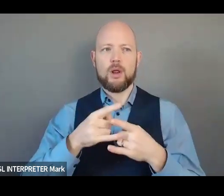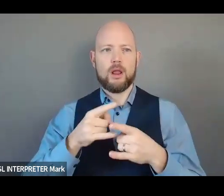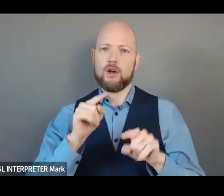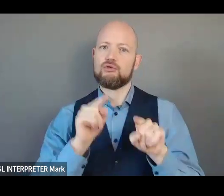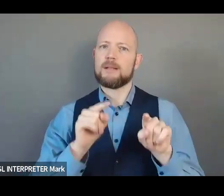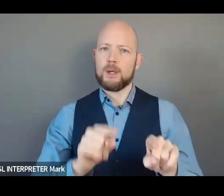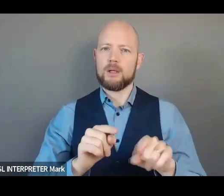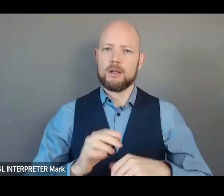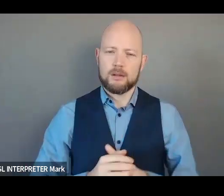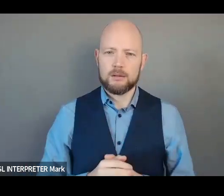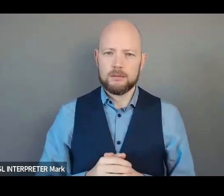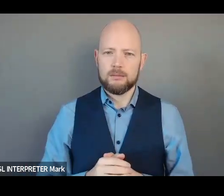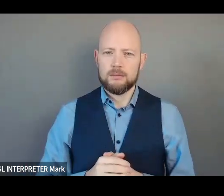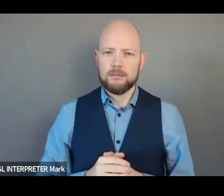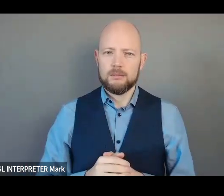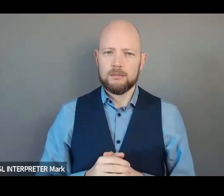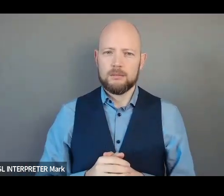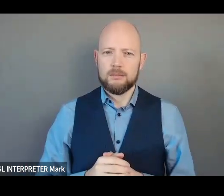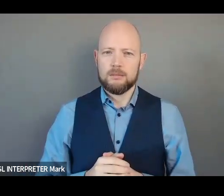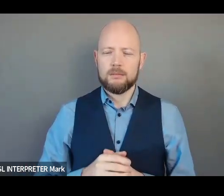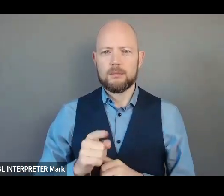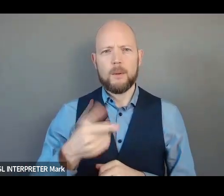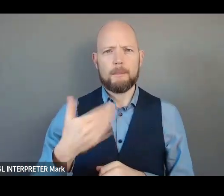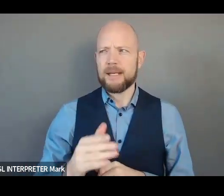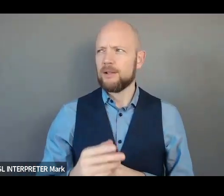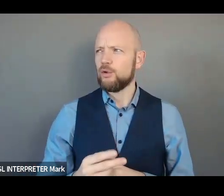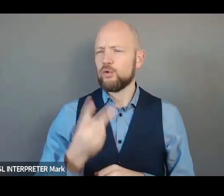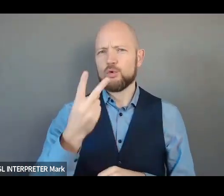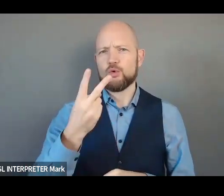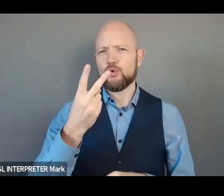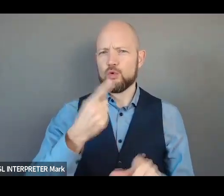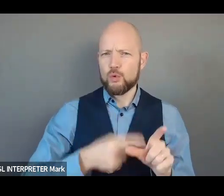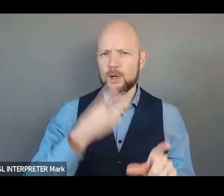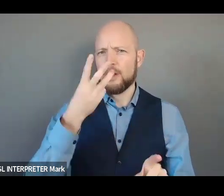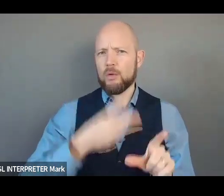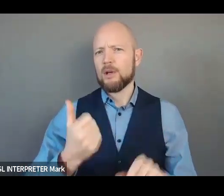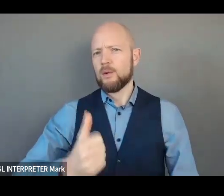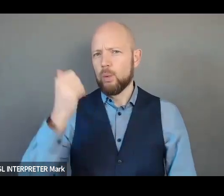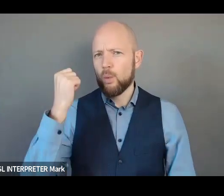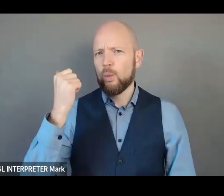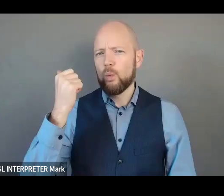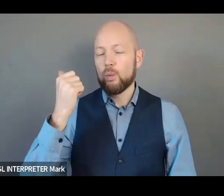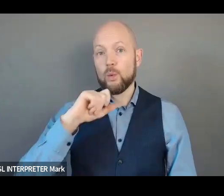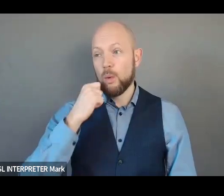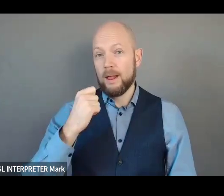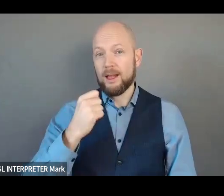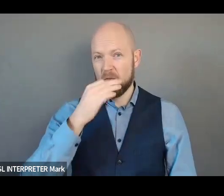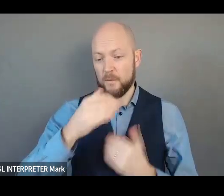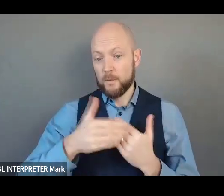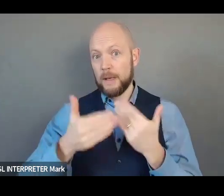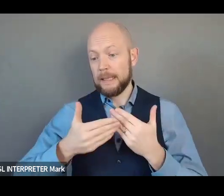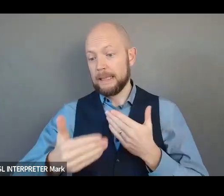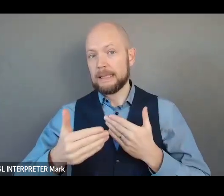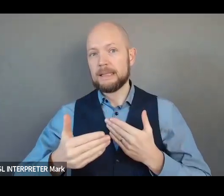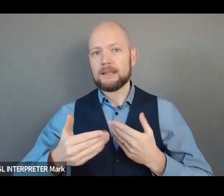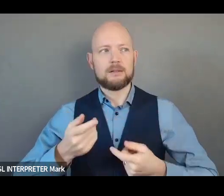ran about 2 to 3 years ago. And hopefully, if we can get that out again at some point in the next few days, anybody